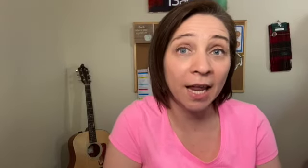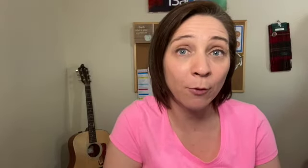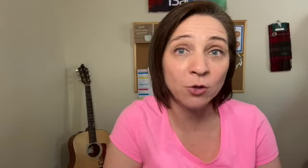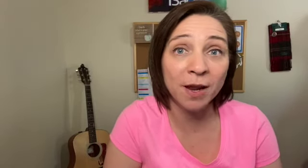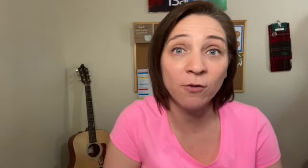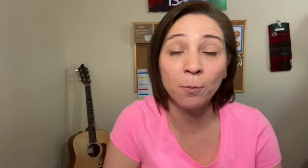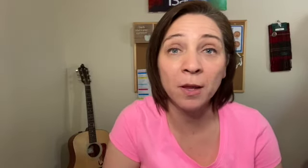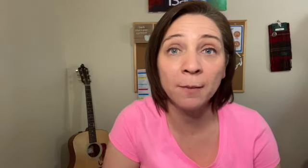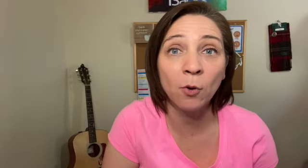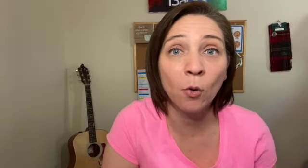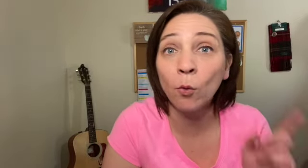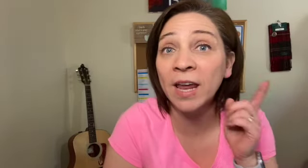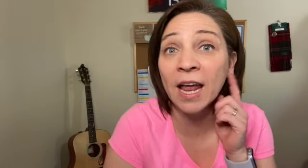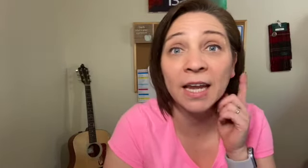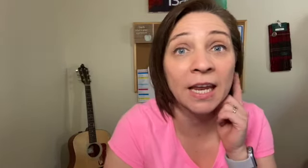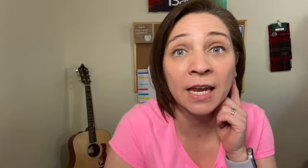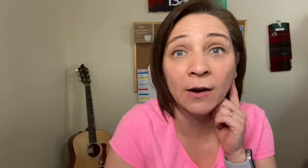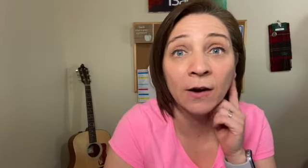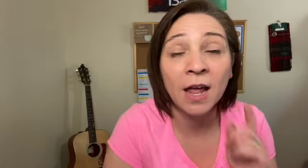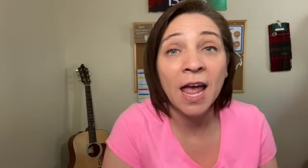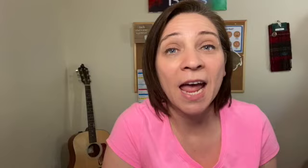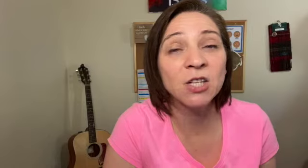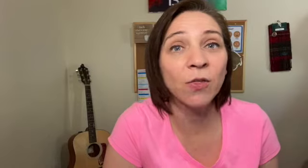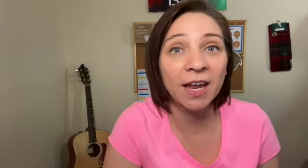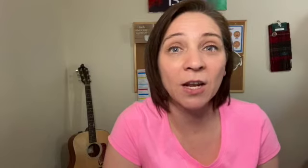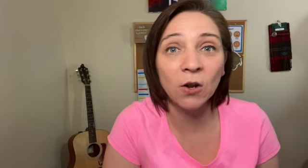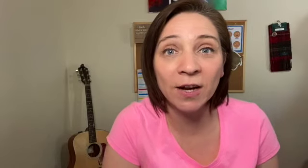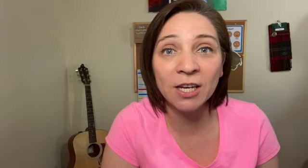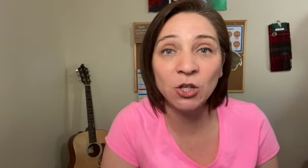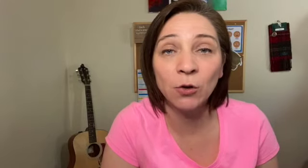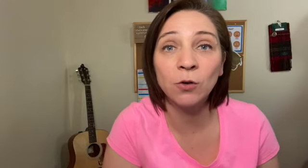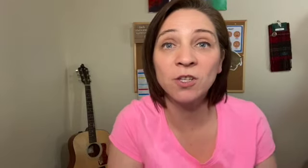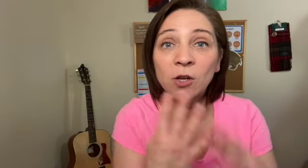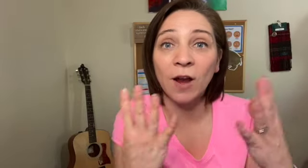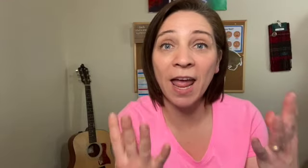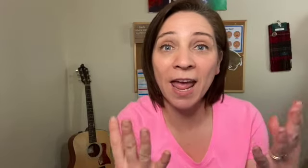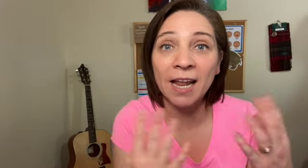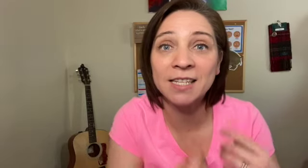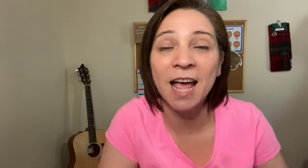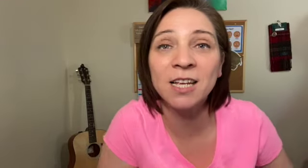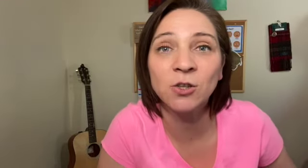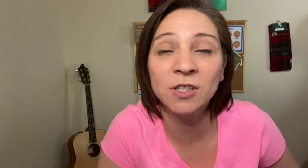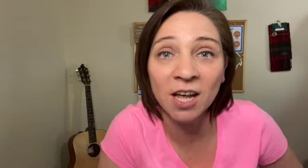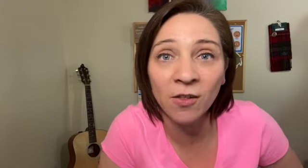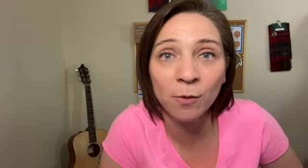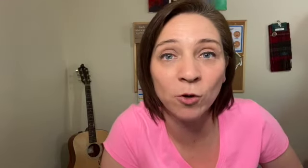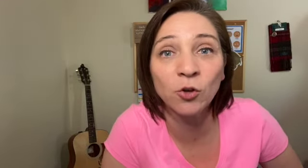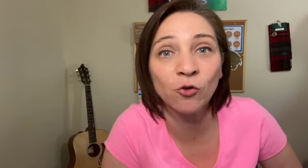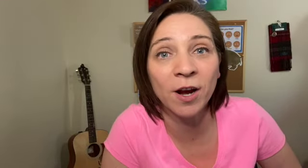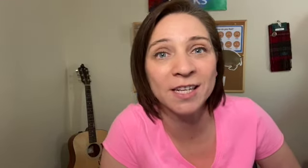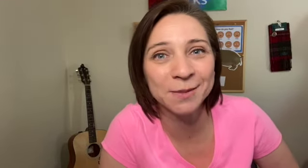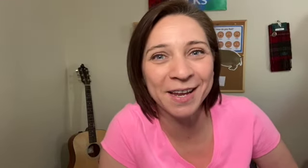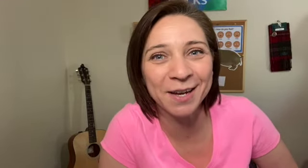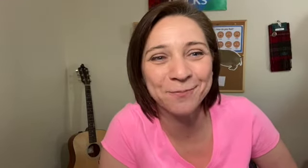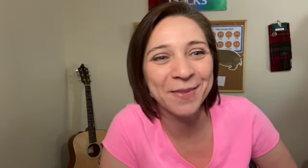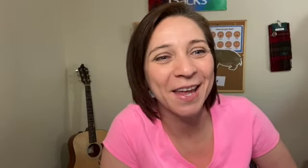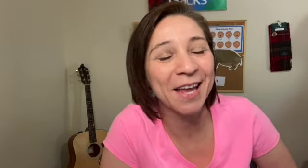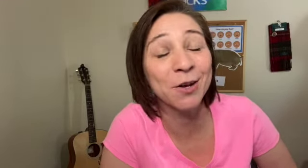language made for people who can't hear, and so they can look at you using your hands as you tell them what you're trying to speak. It's a